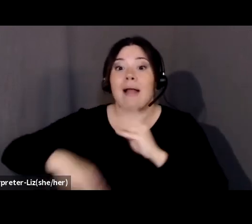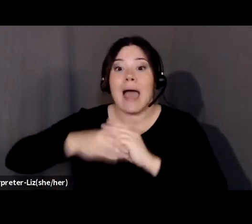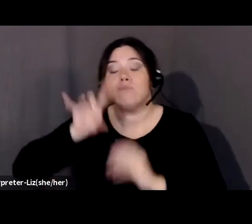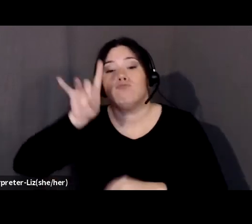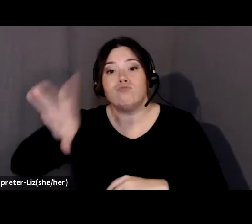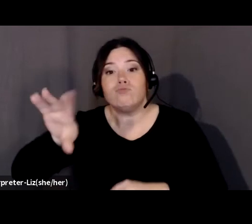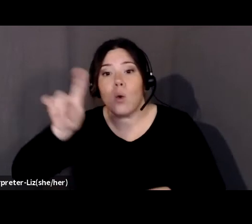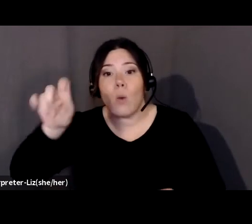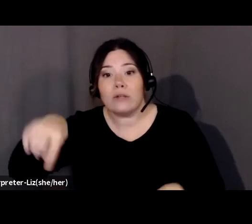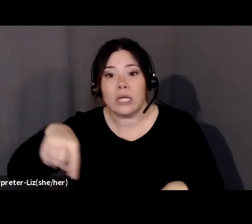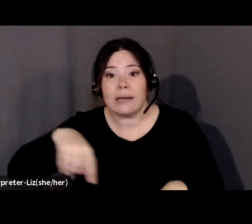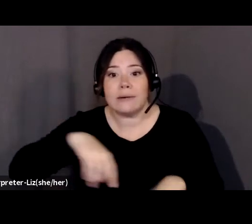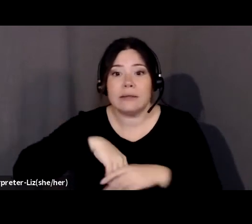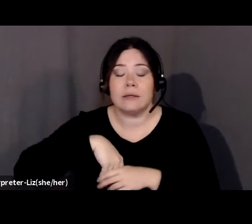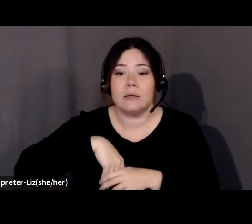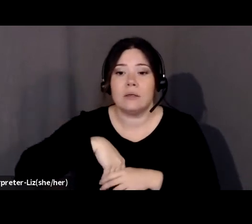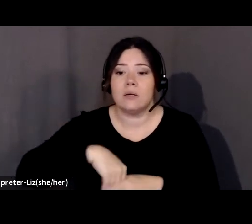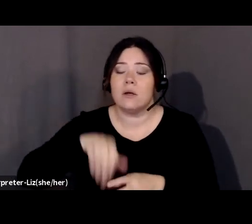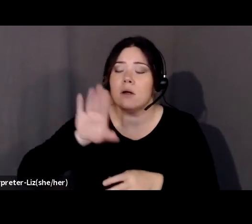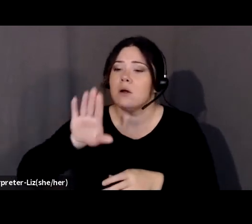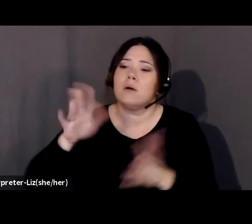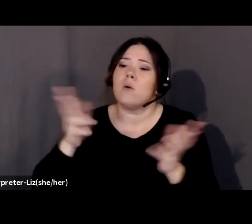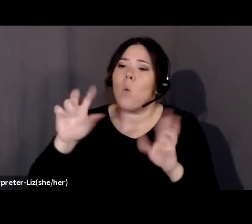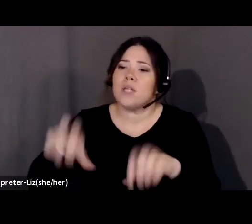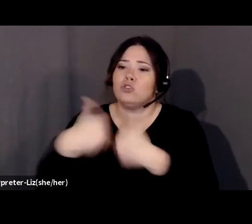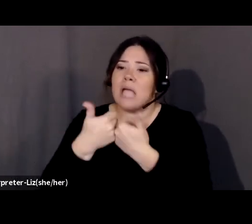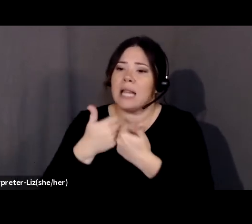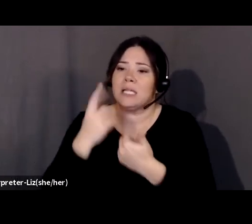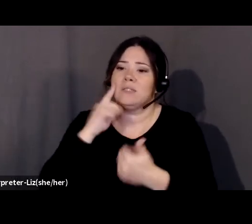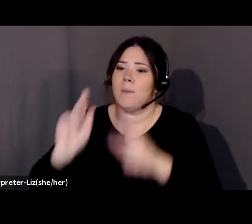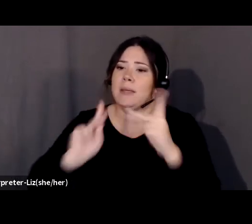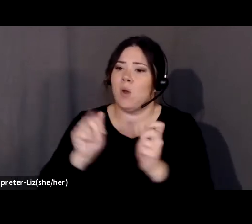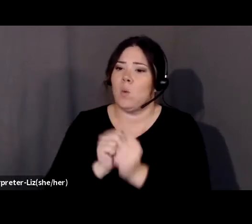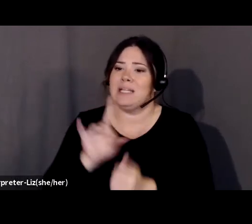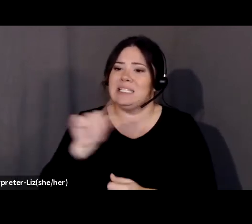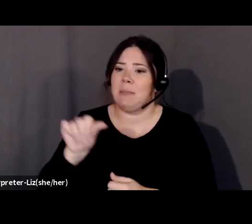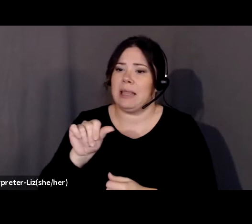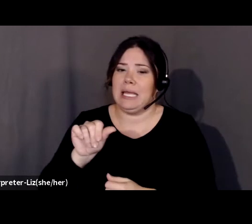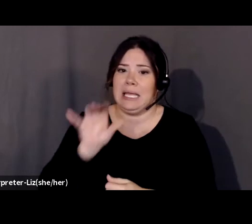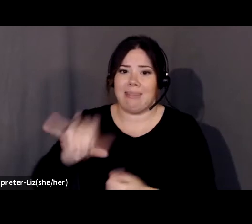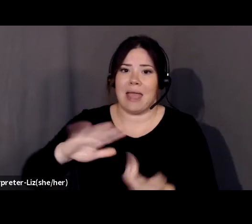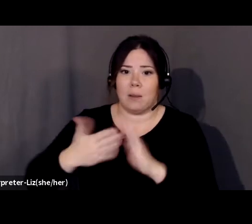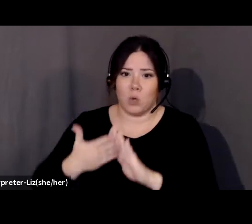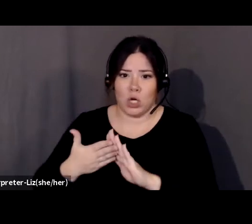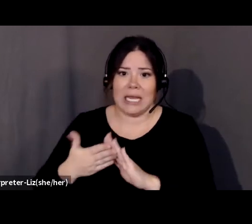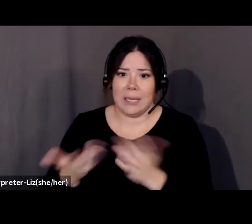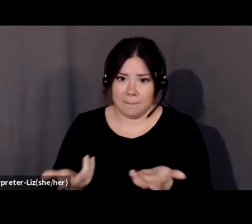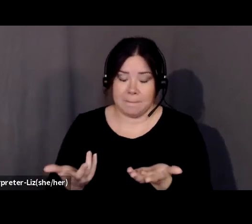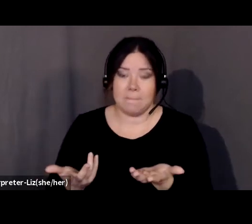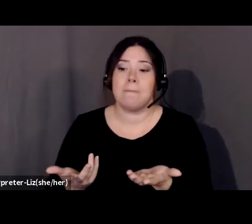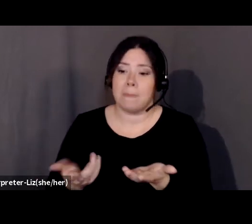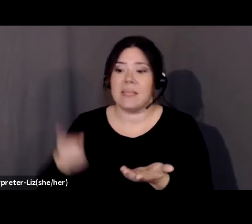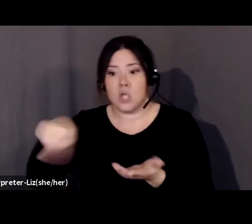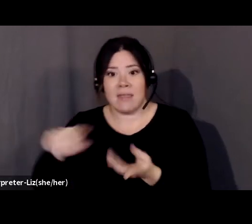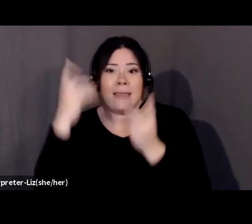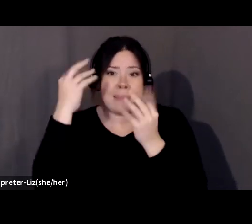what is a challenge for people with disabilities in this community? And they think about it, and then they talk with one